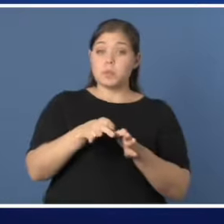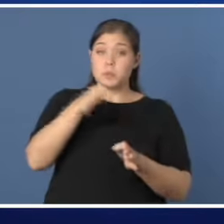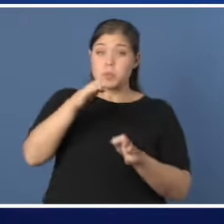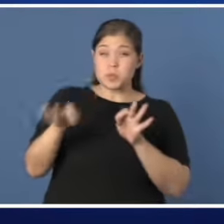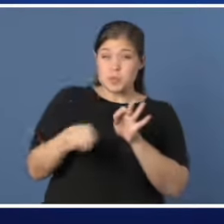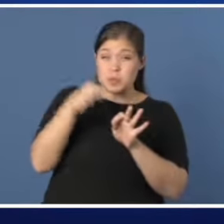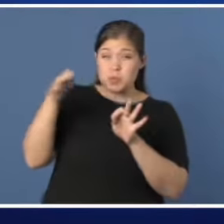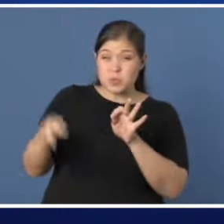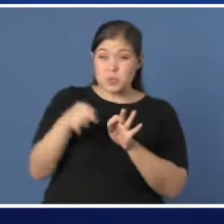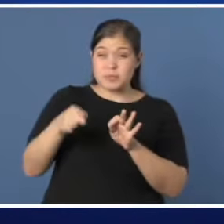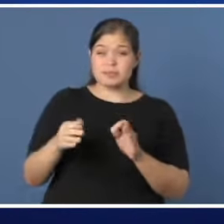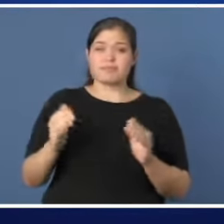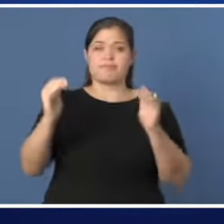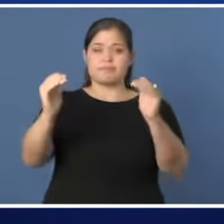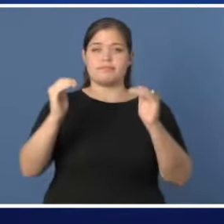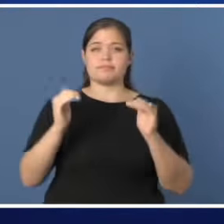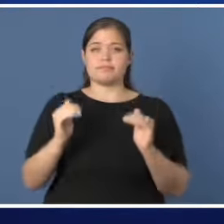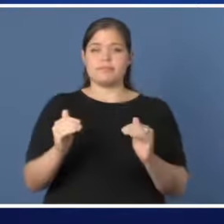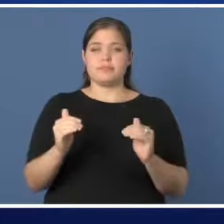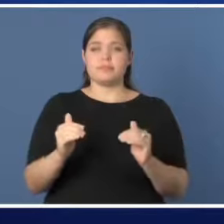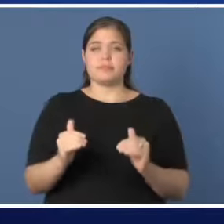sewing needles,